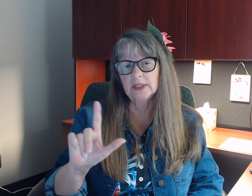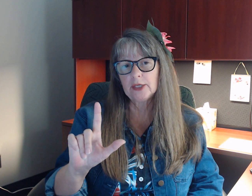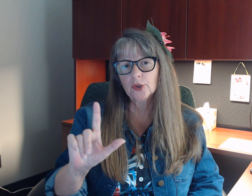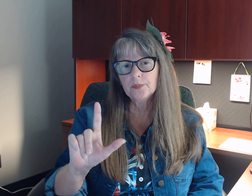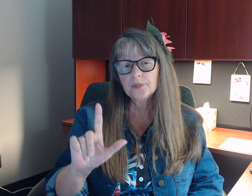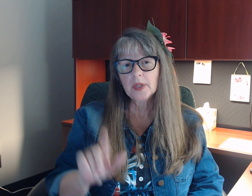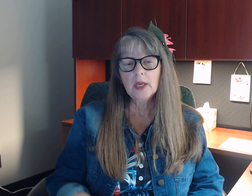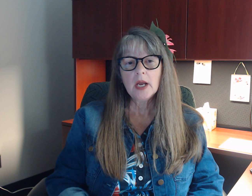liter.